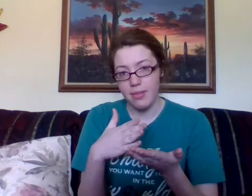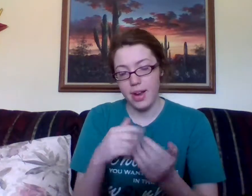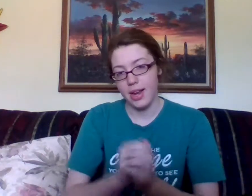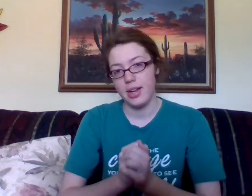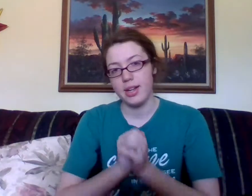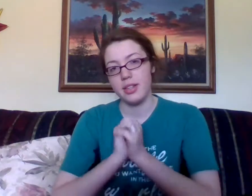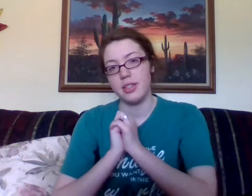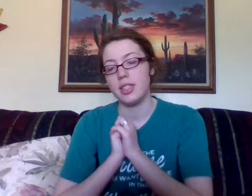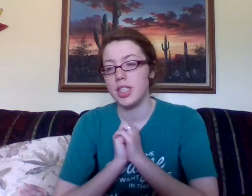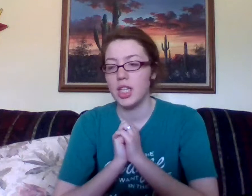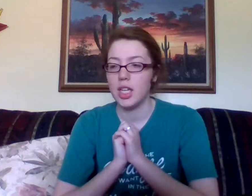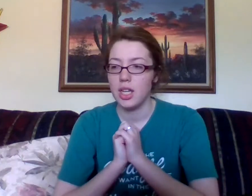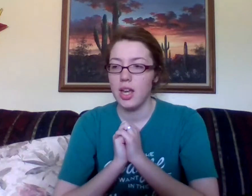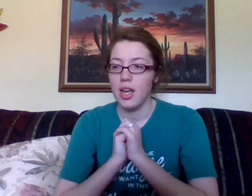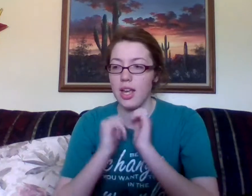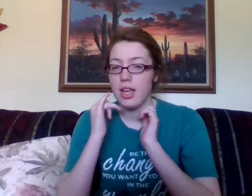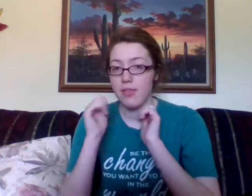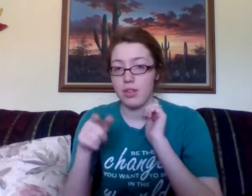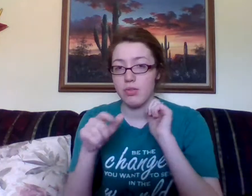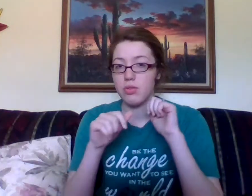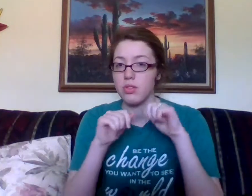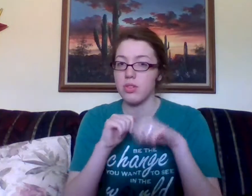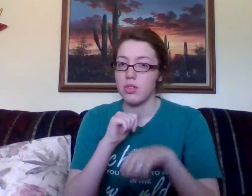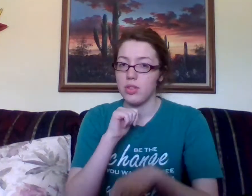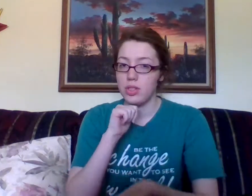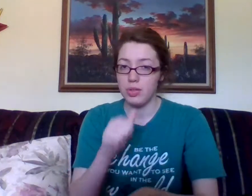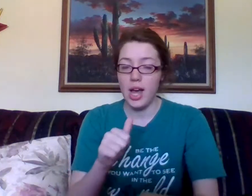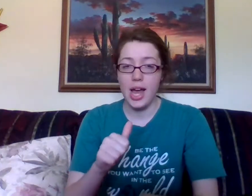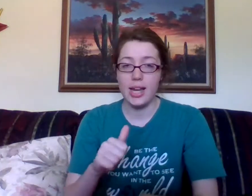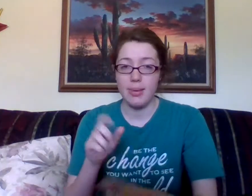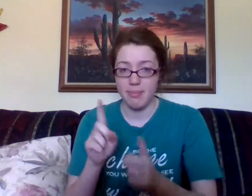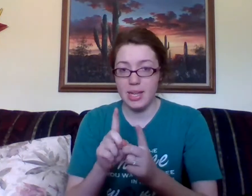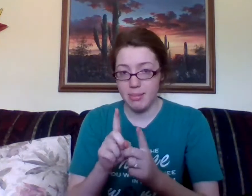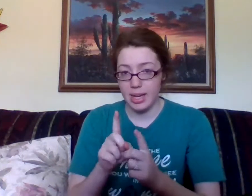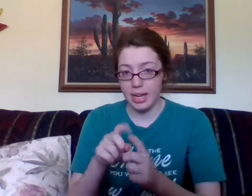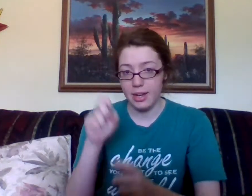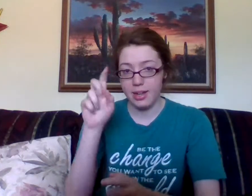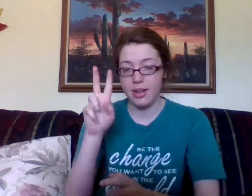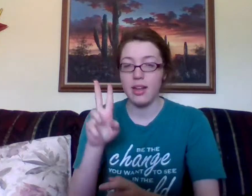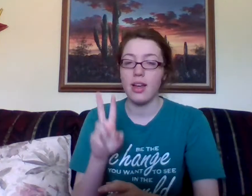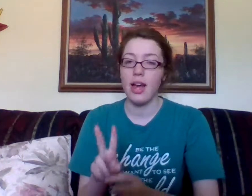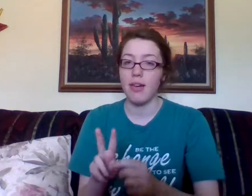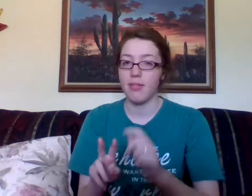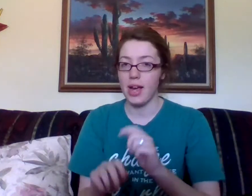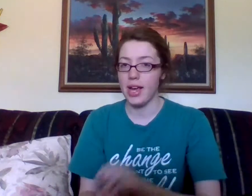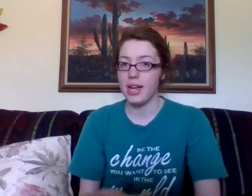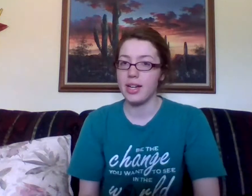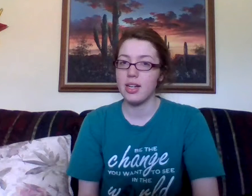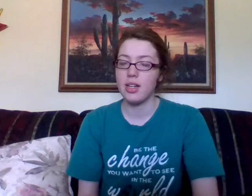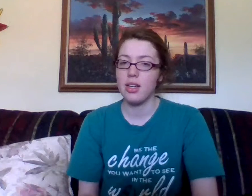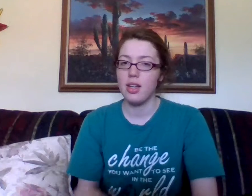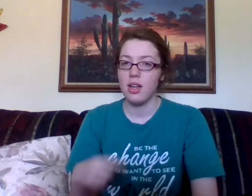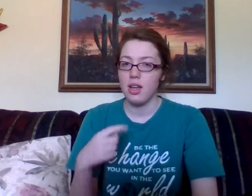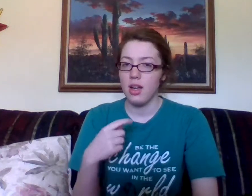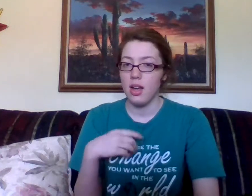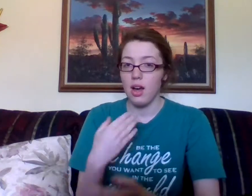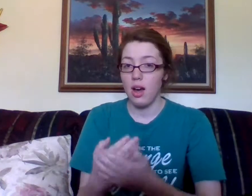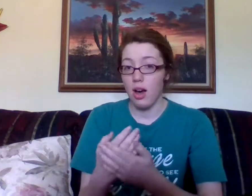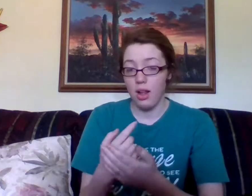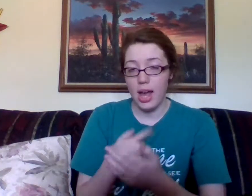halfway. If you do not meet me halfway, all I